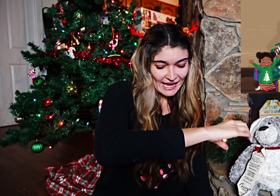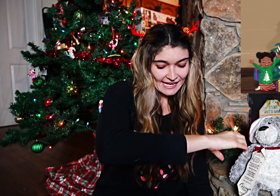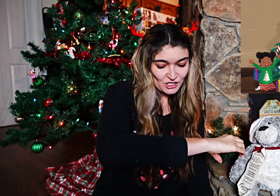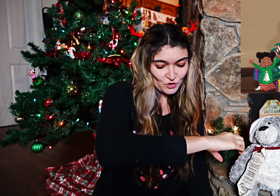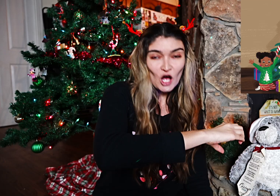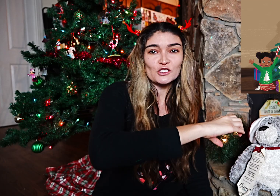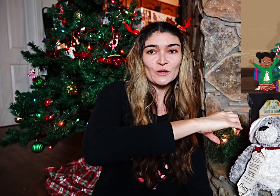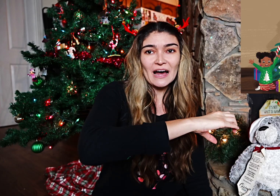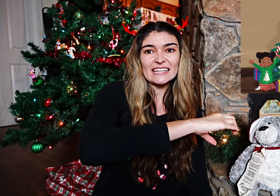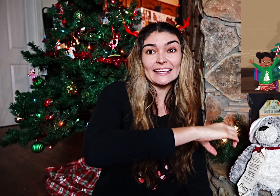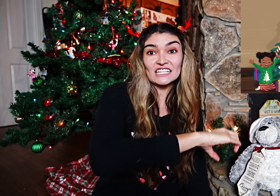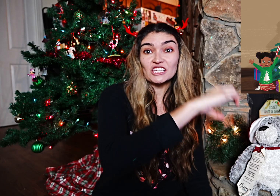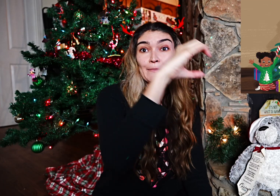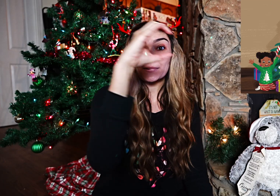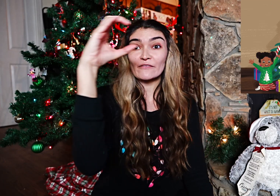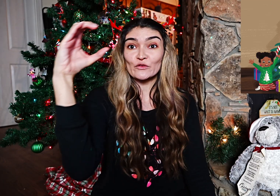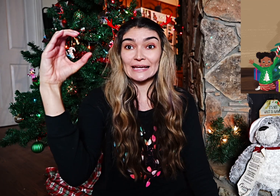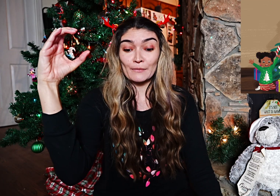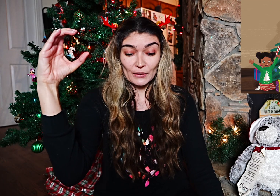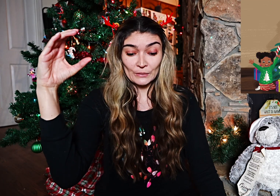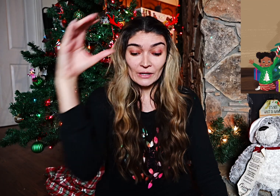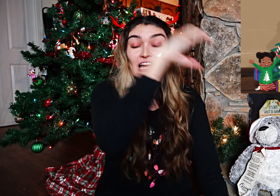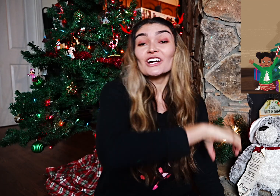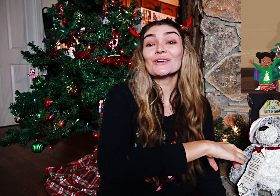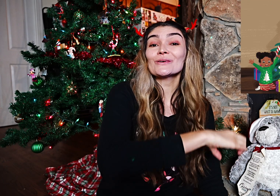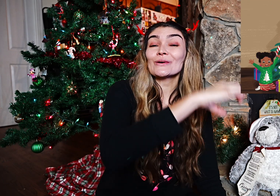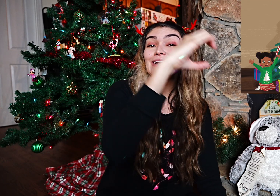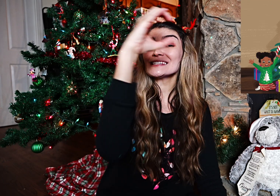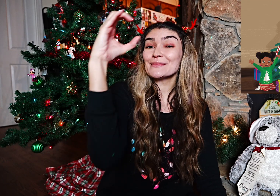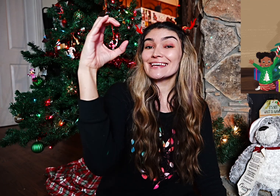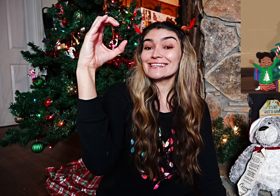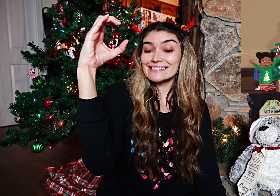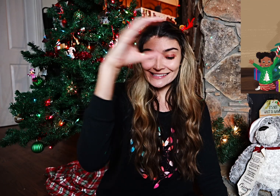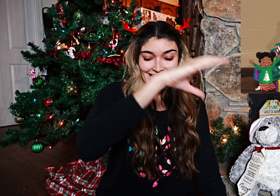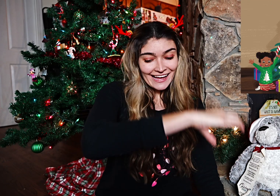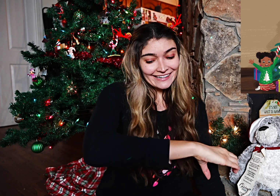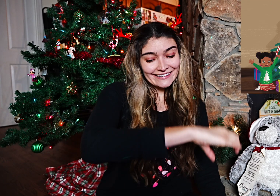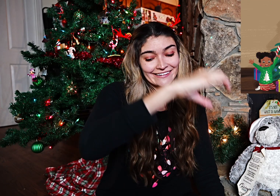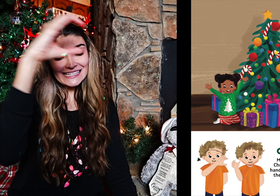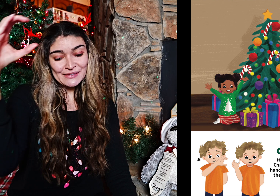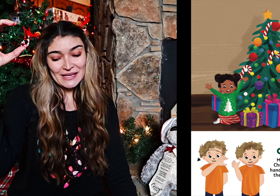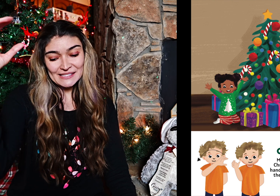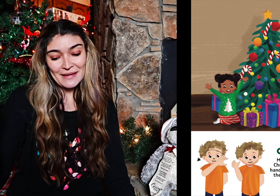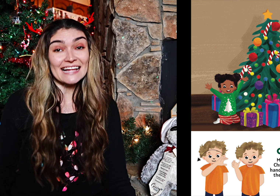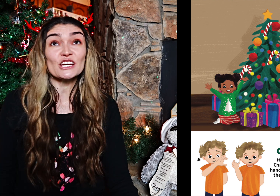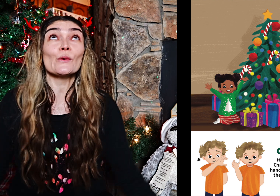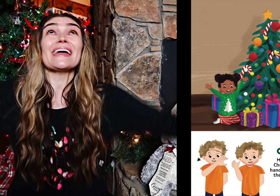hand across your body like the shape of a rainbow. Christmas. Christmas magic wakes